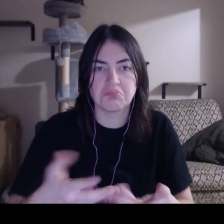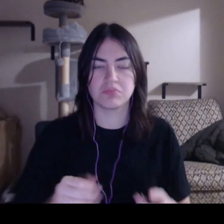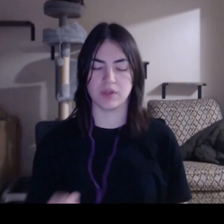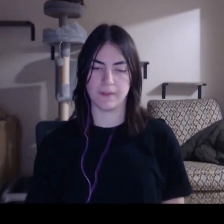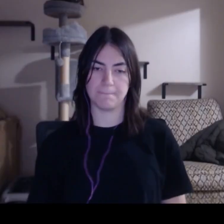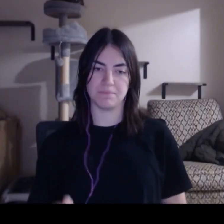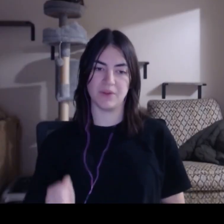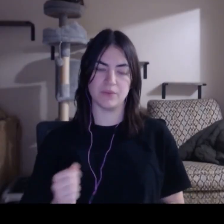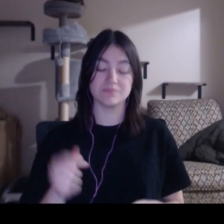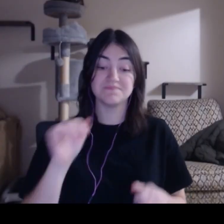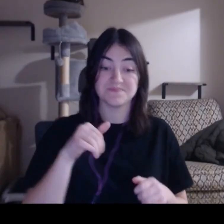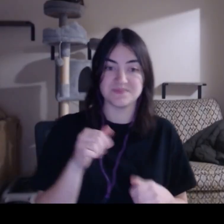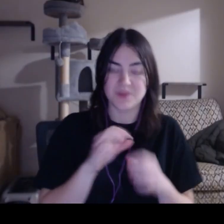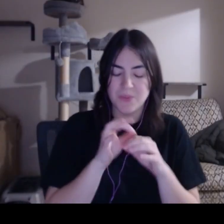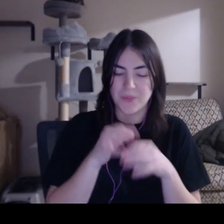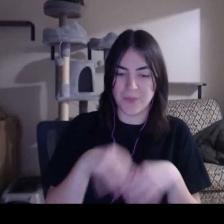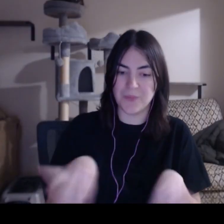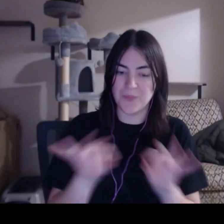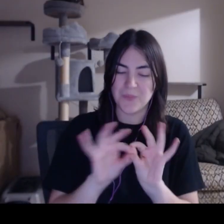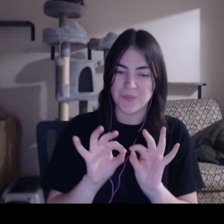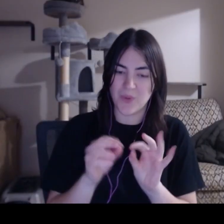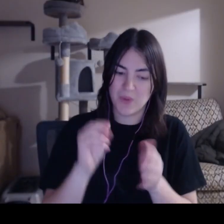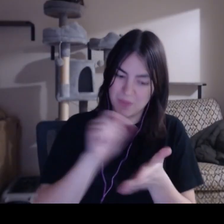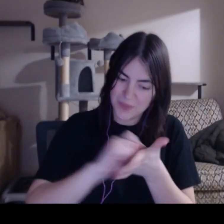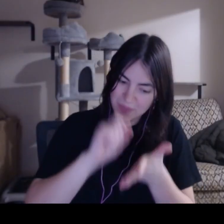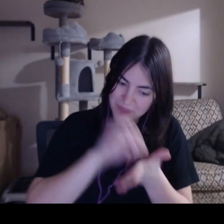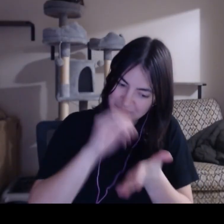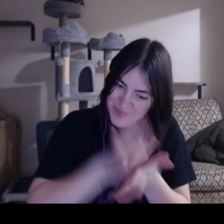forget it again, and I want to put it in my next book.